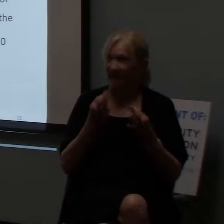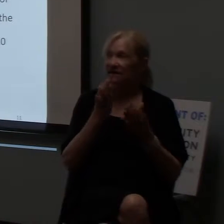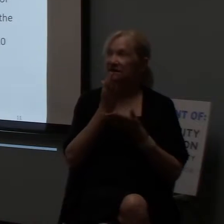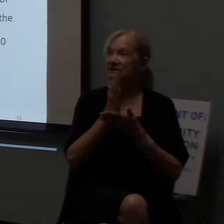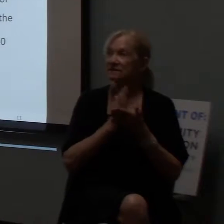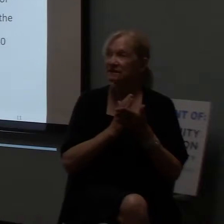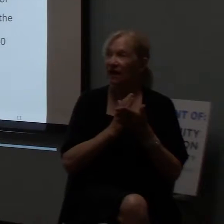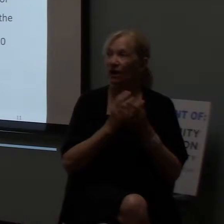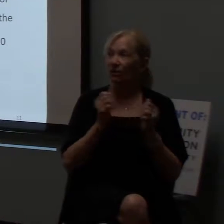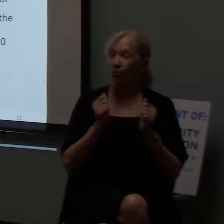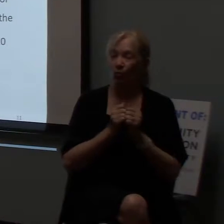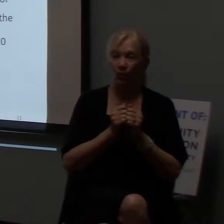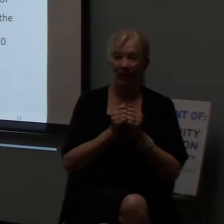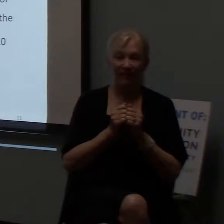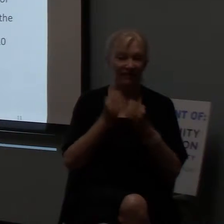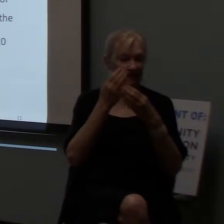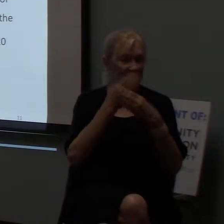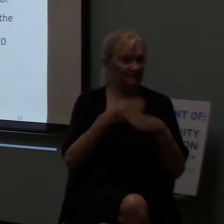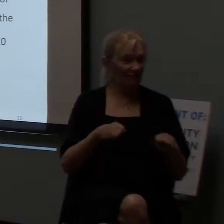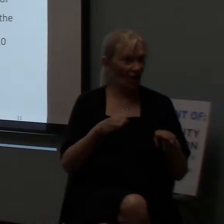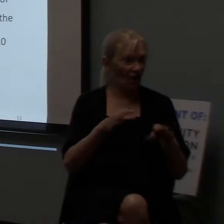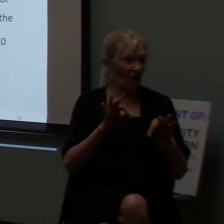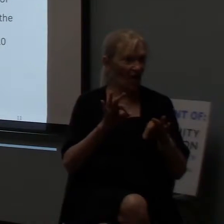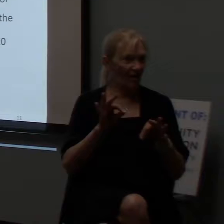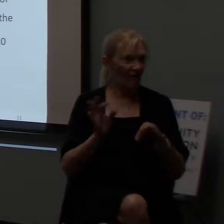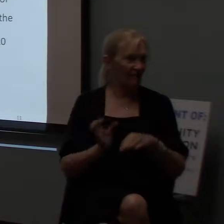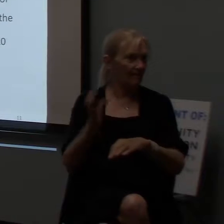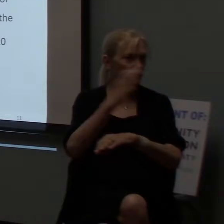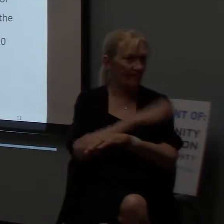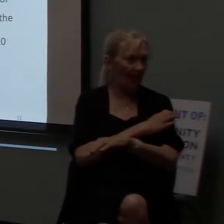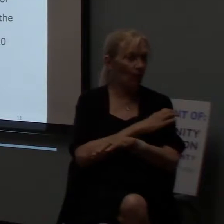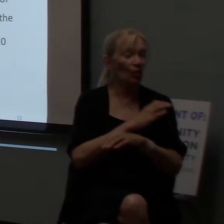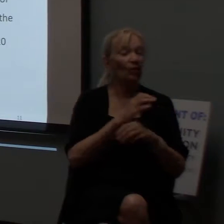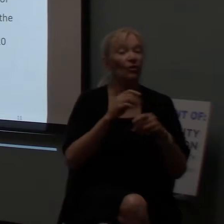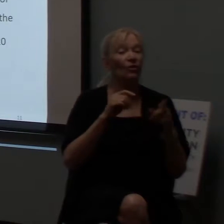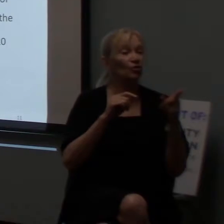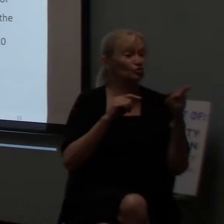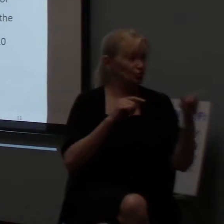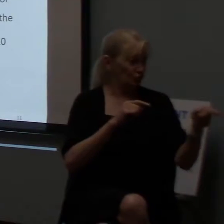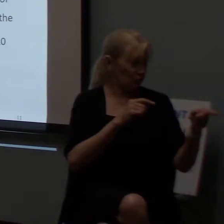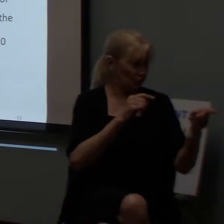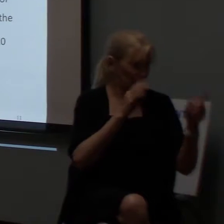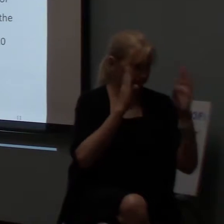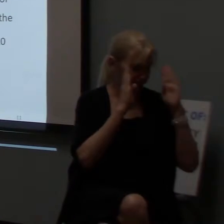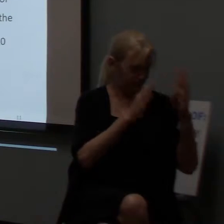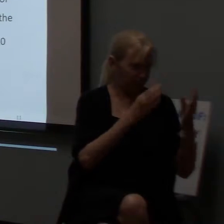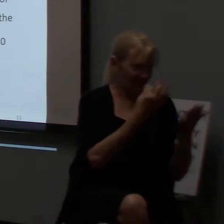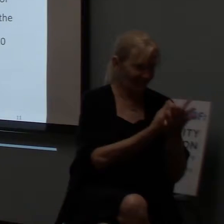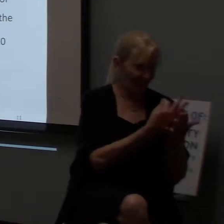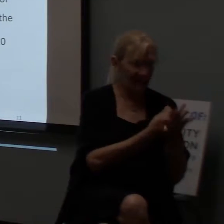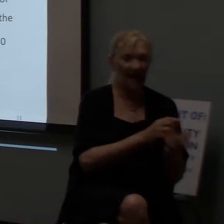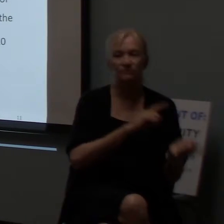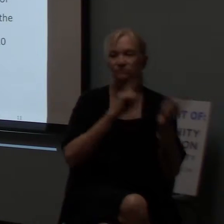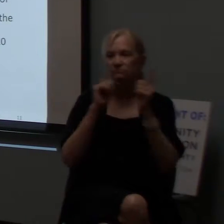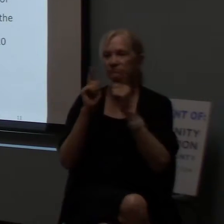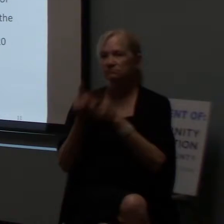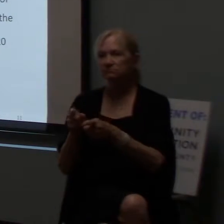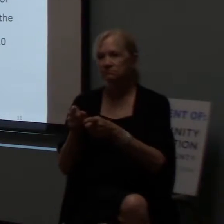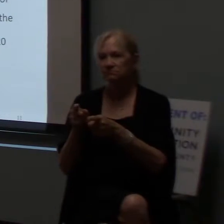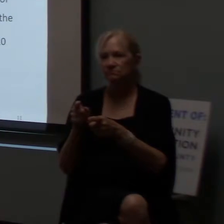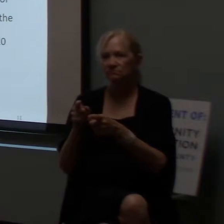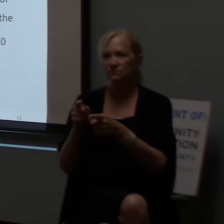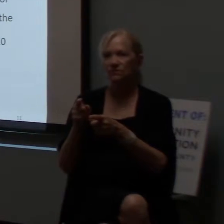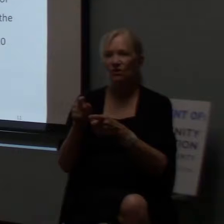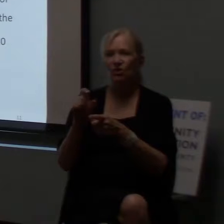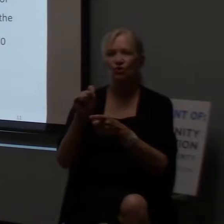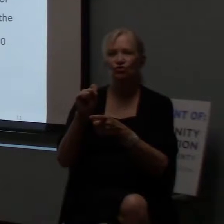but with division of power. So they say, okay, this commissioner will be in charge of finance, this commissioner will be in charge of social services,